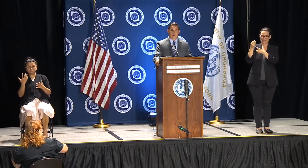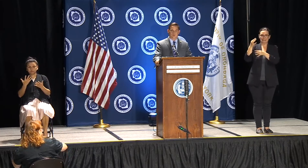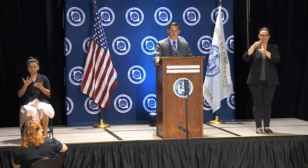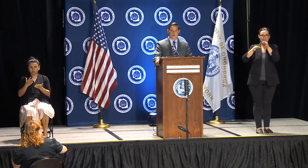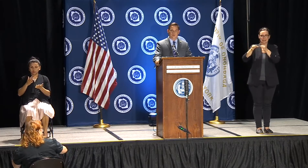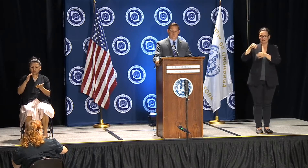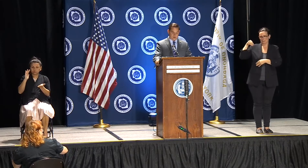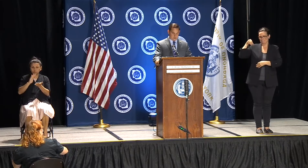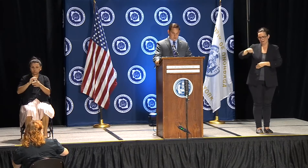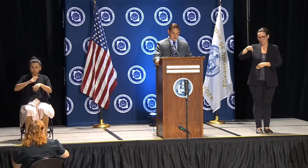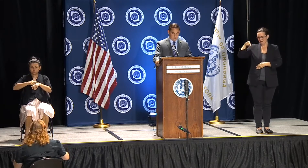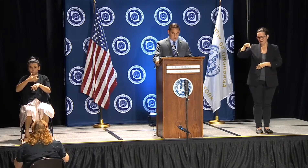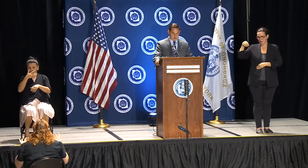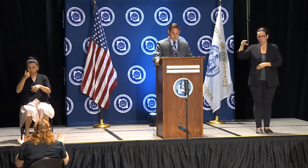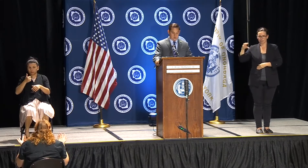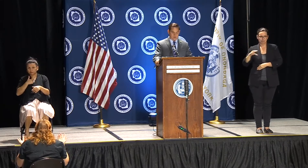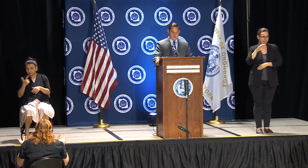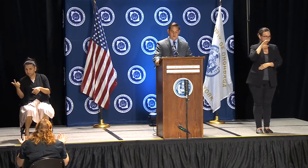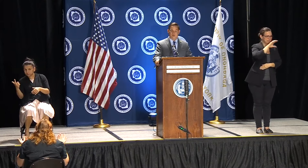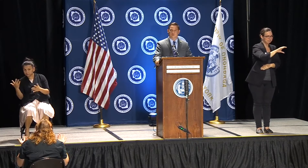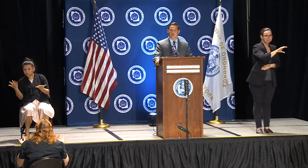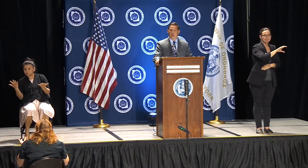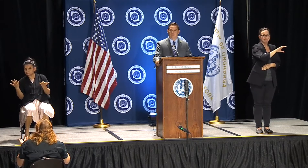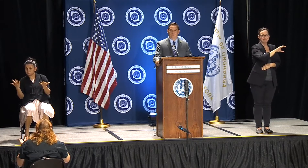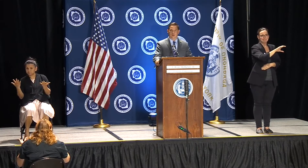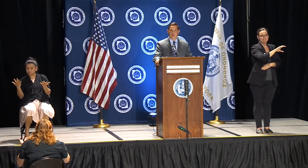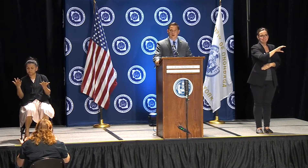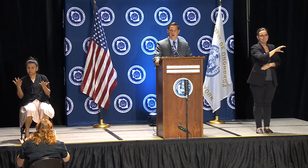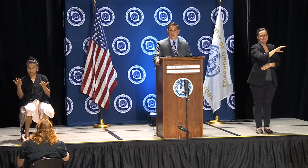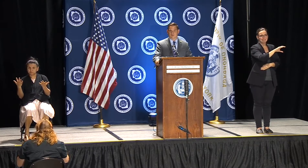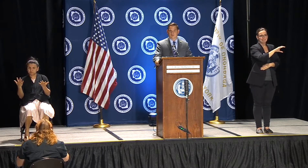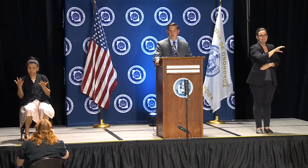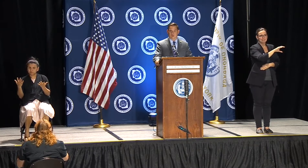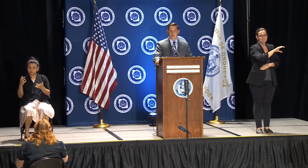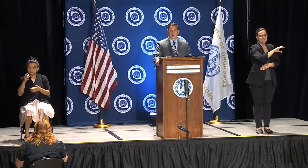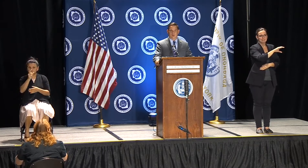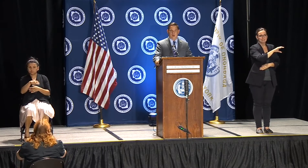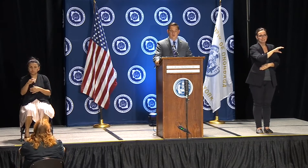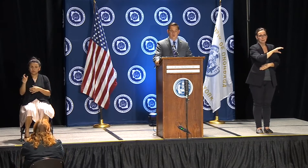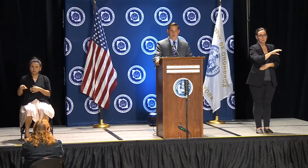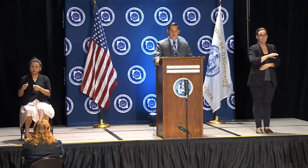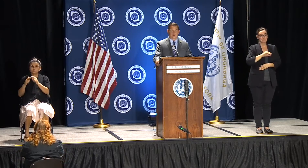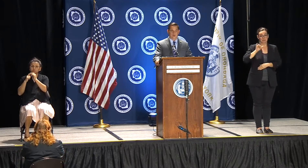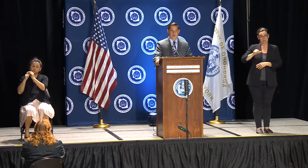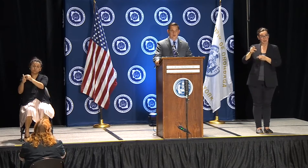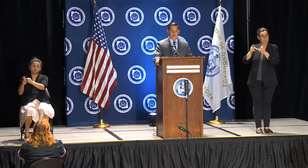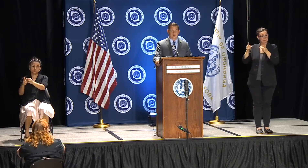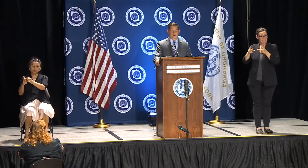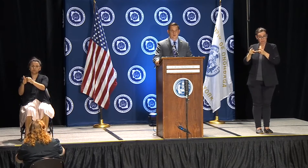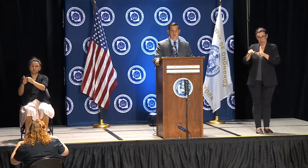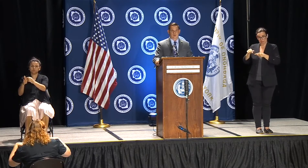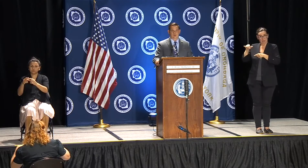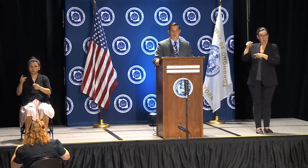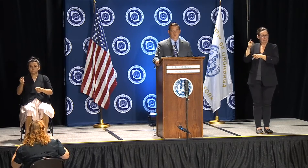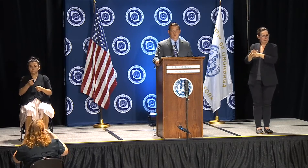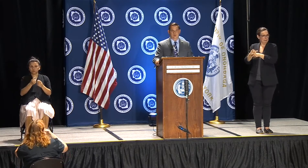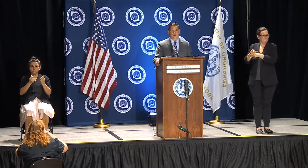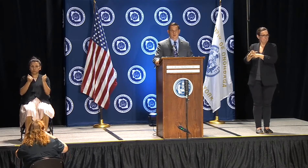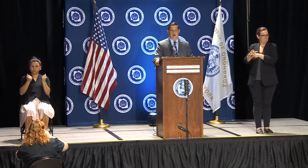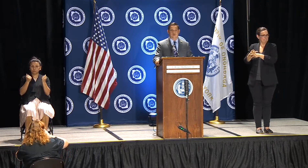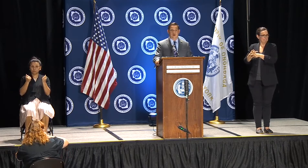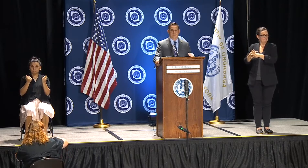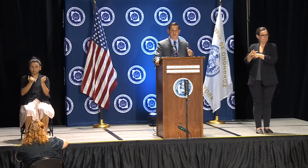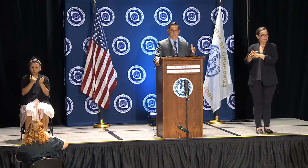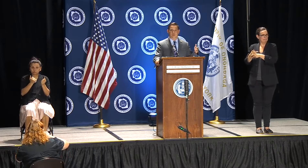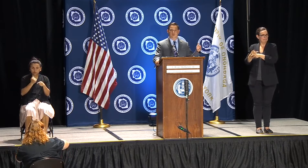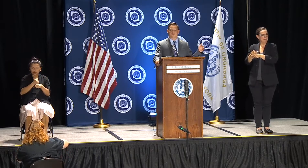participation to avoid a compulsory furlough and a layoff. So if we don't get a